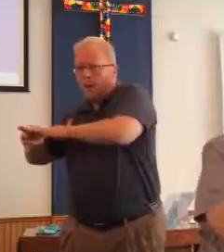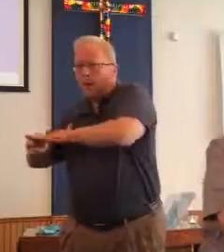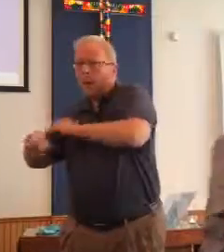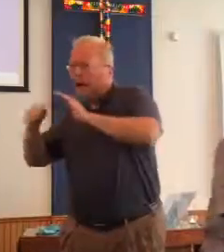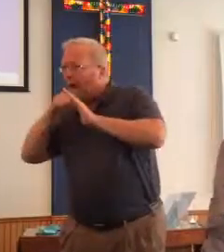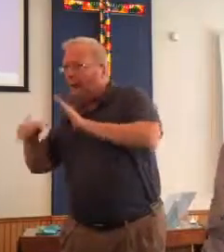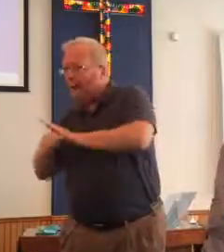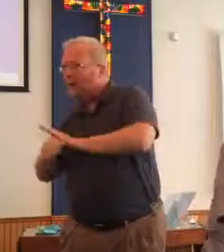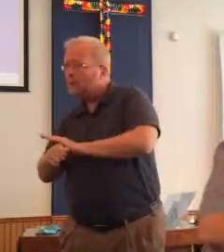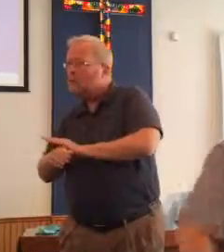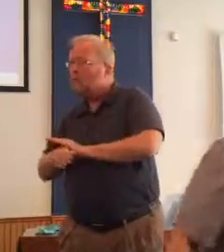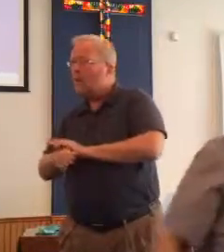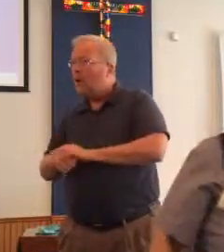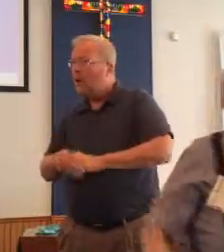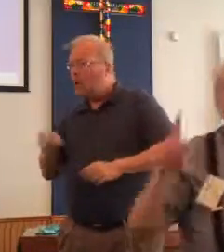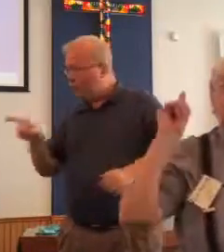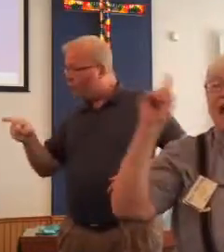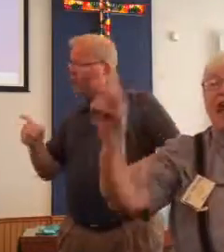killed him.